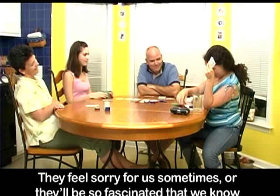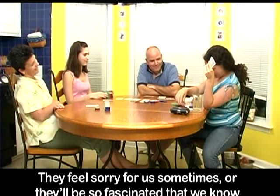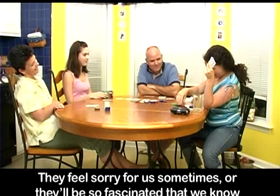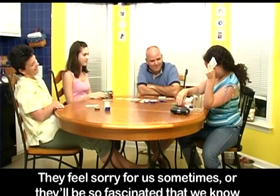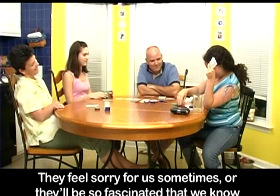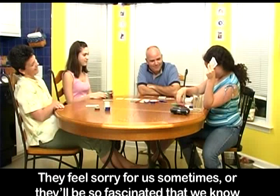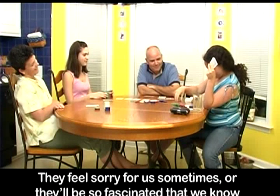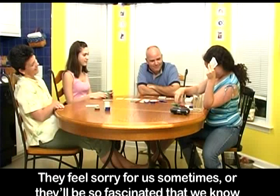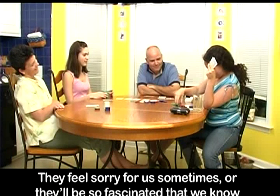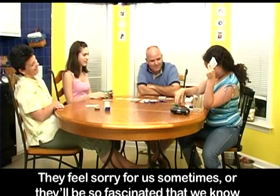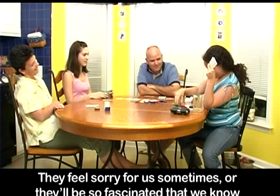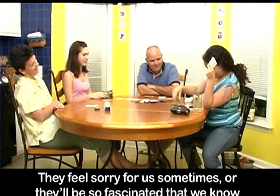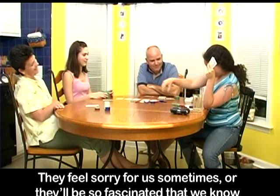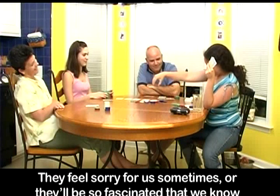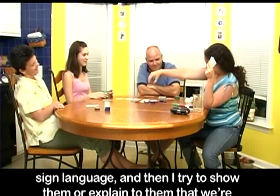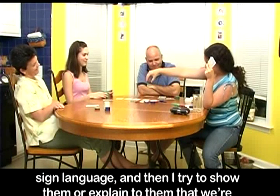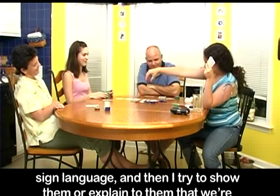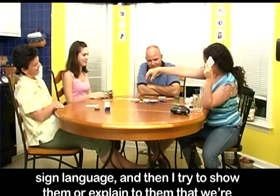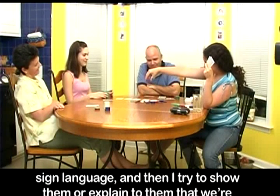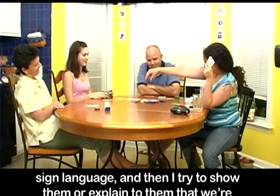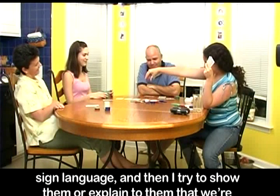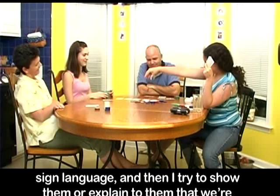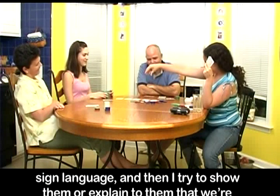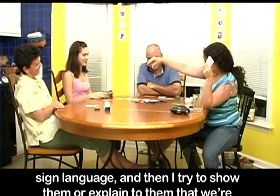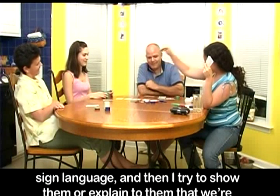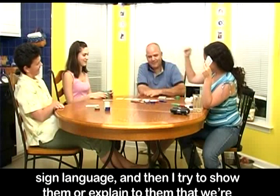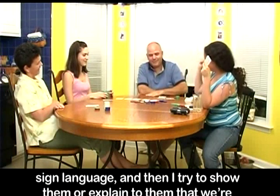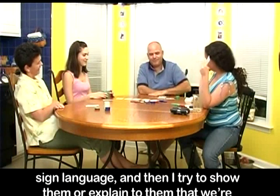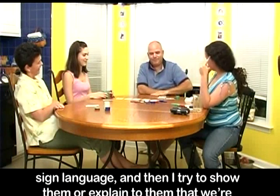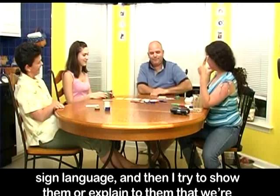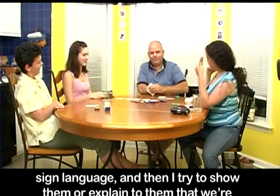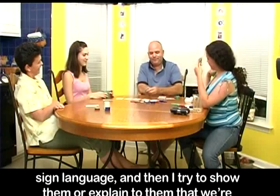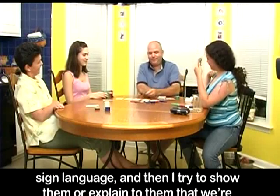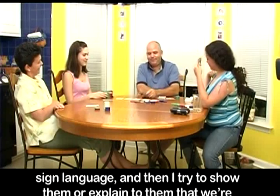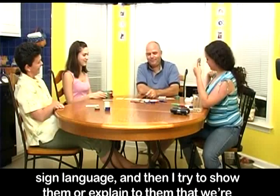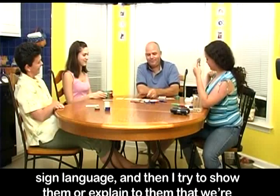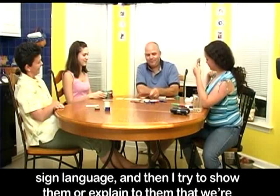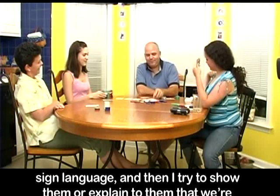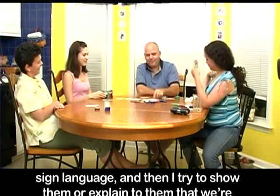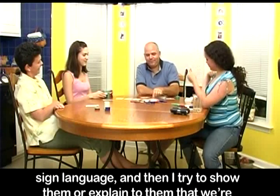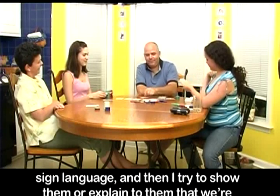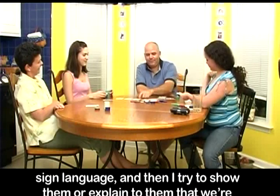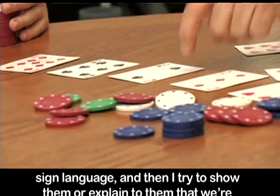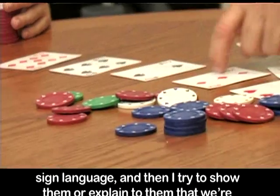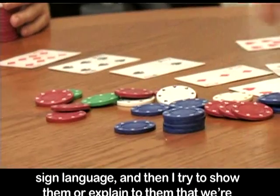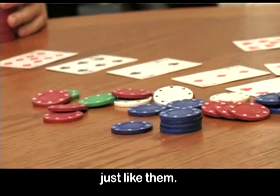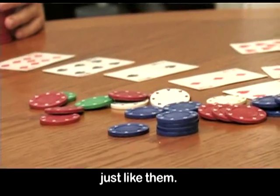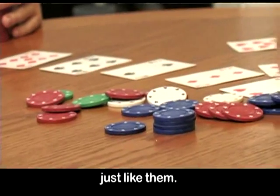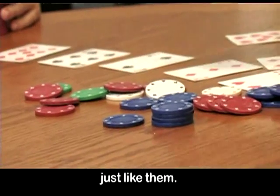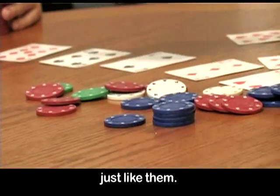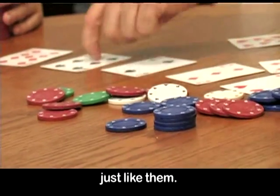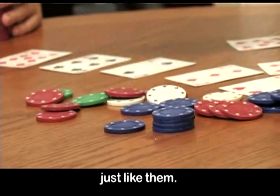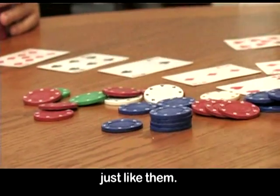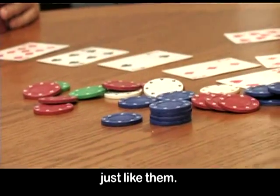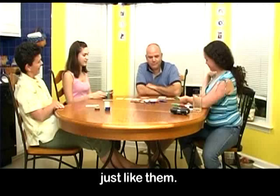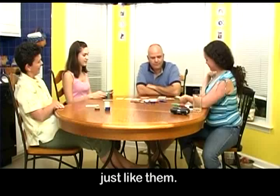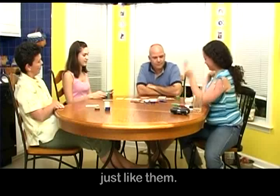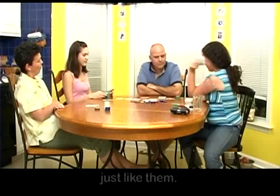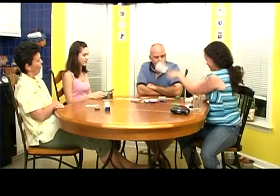so fascinated that we know sign language and that I try to show them or explain to them that we're just like them.